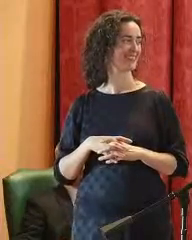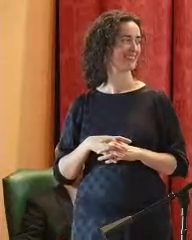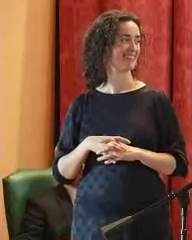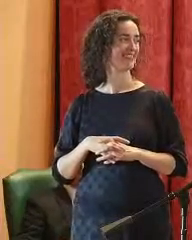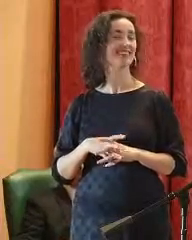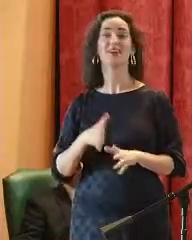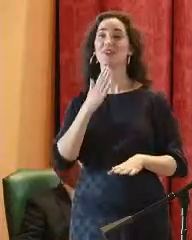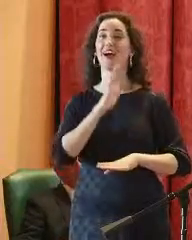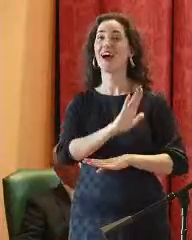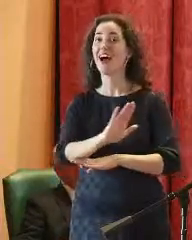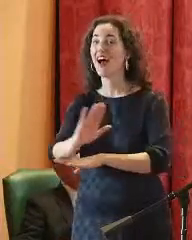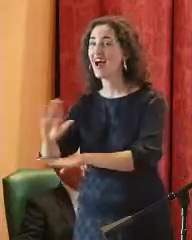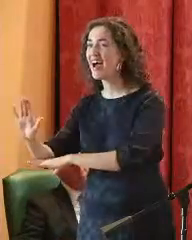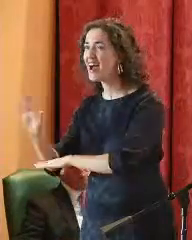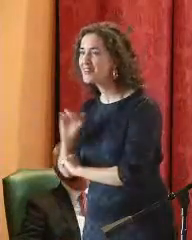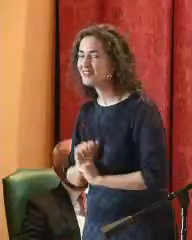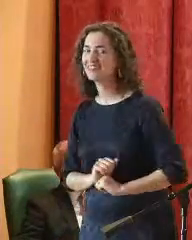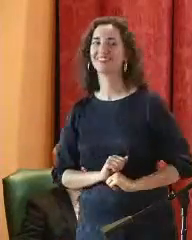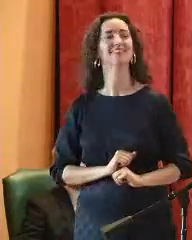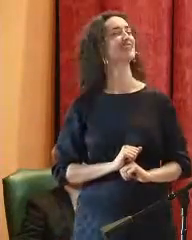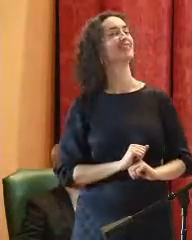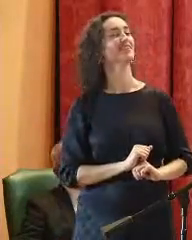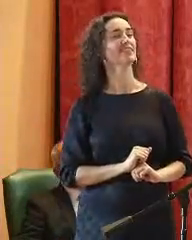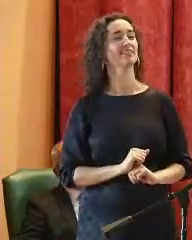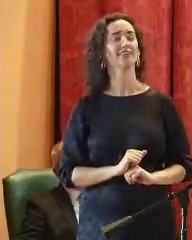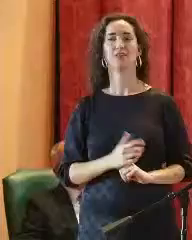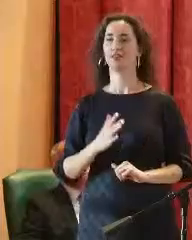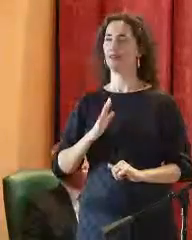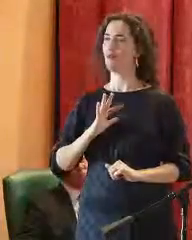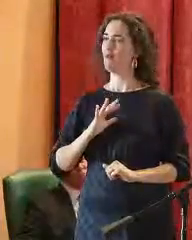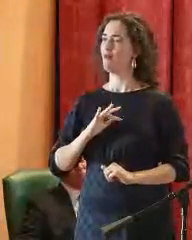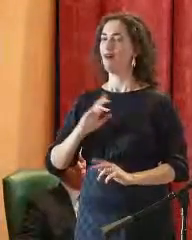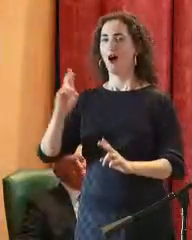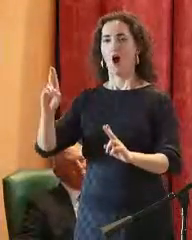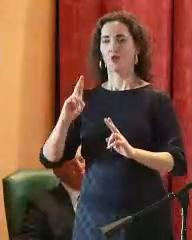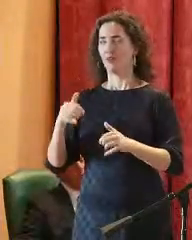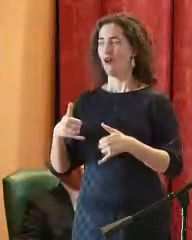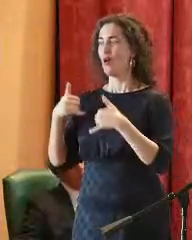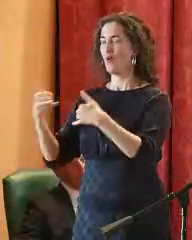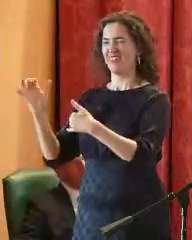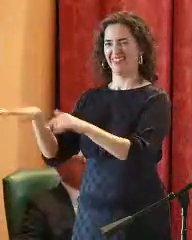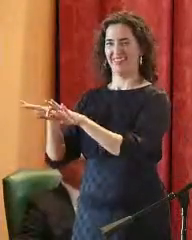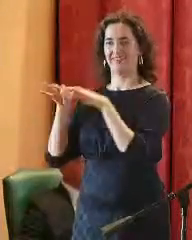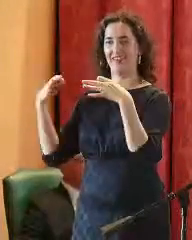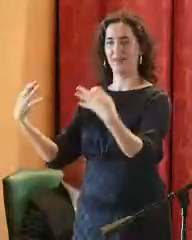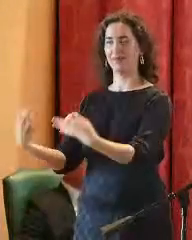Good afternoon, everyone. It is such an honor to present this award to this family.